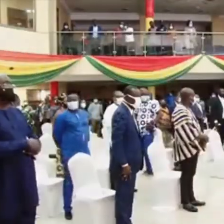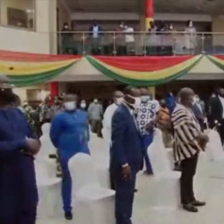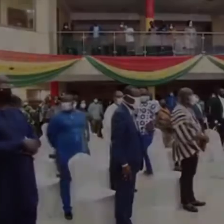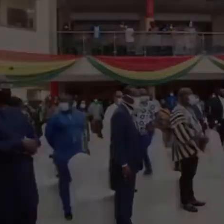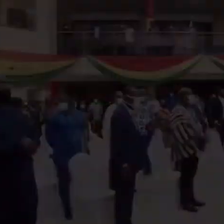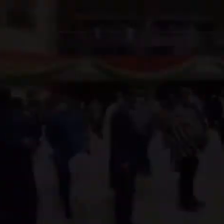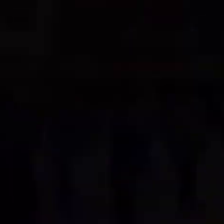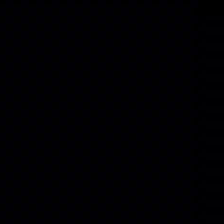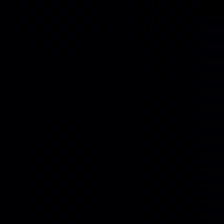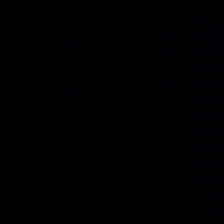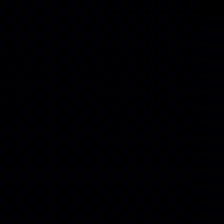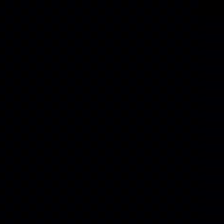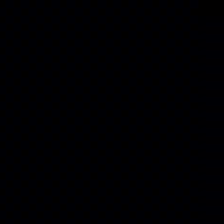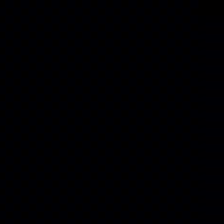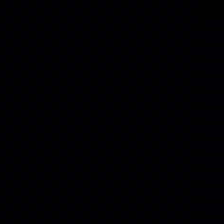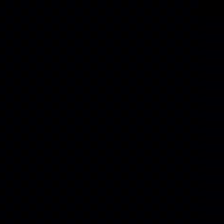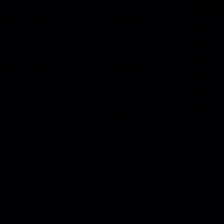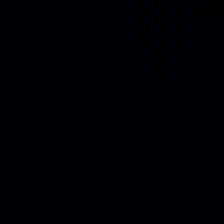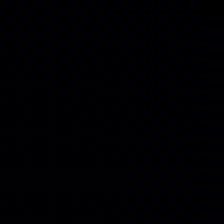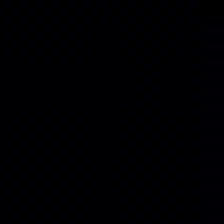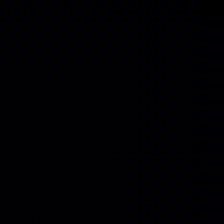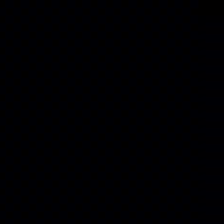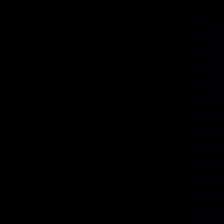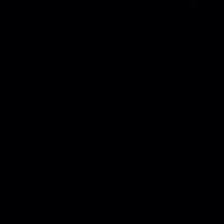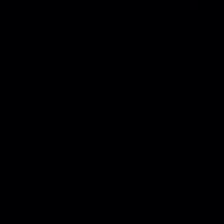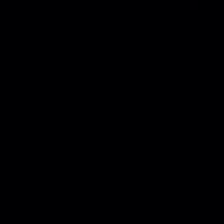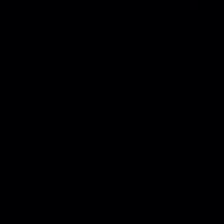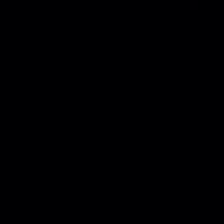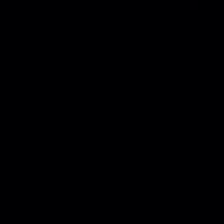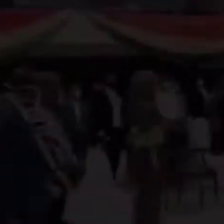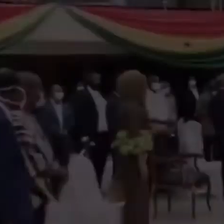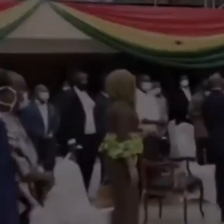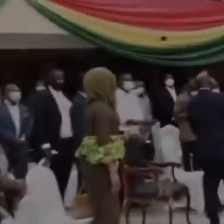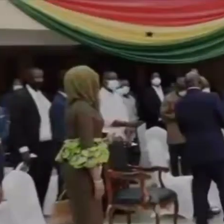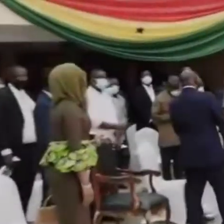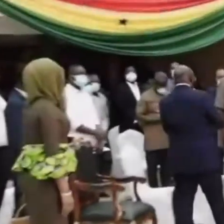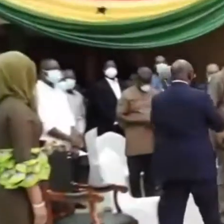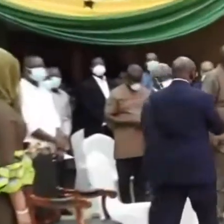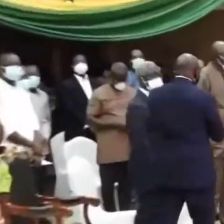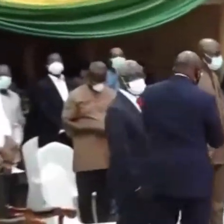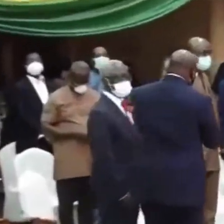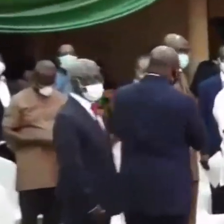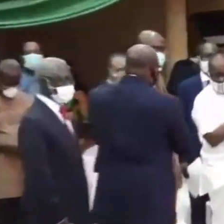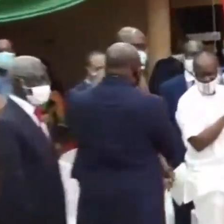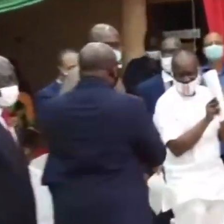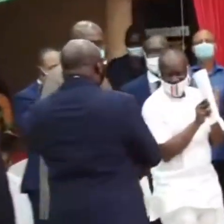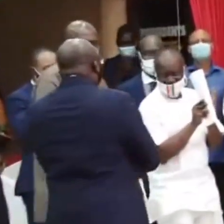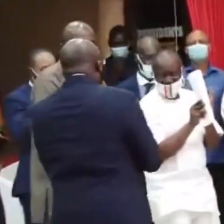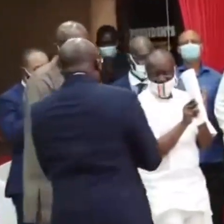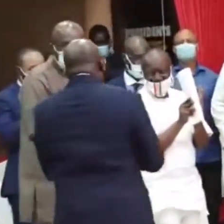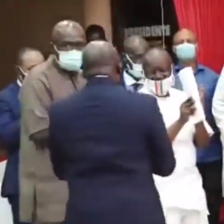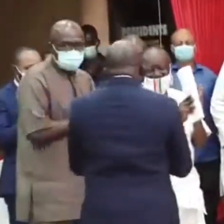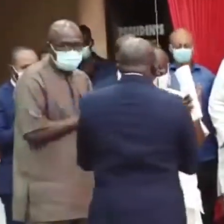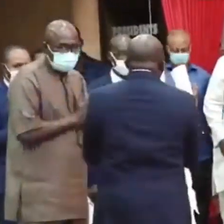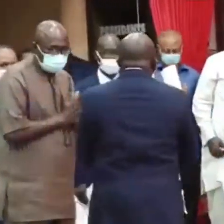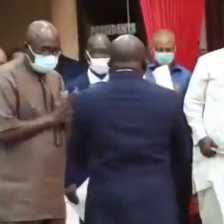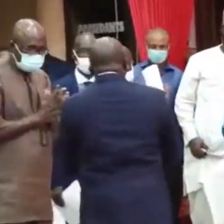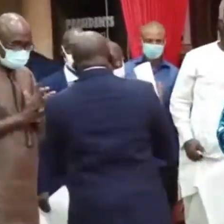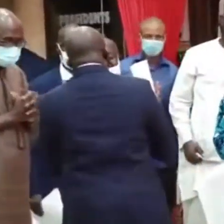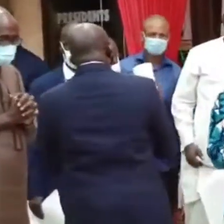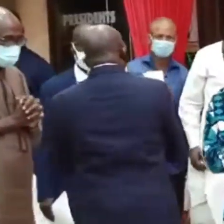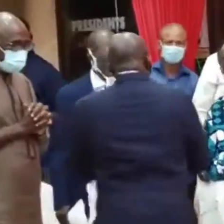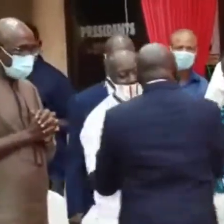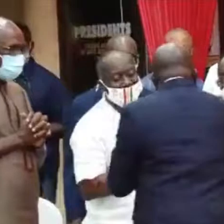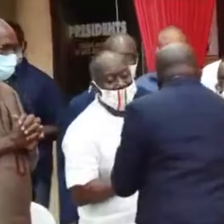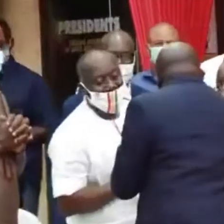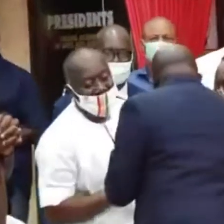the departure of the second gentleman, and then we can follow suit. Please, let's